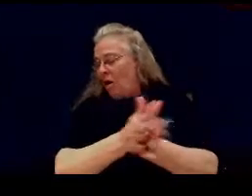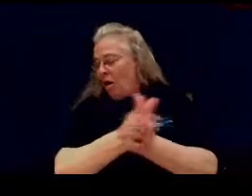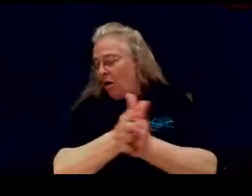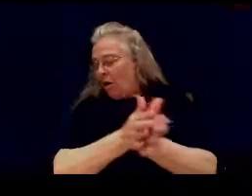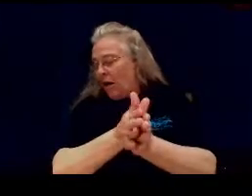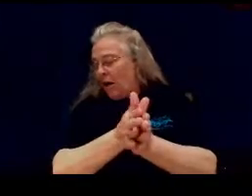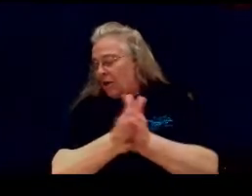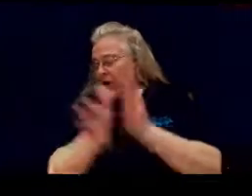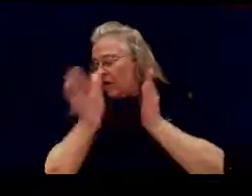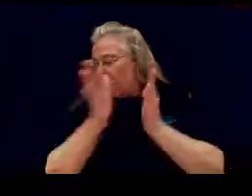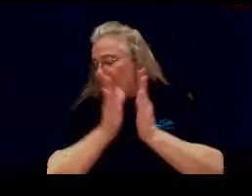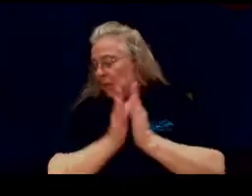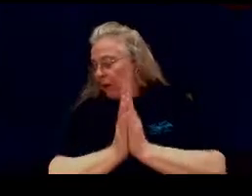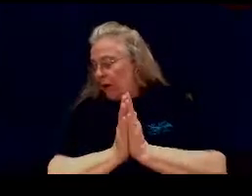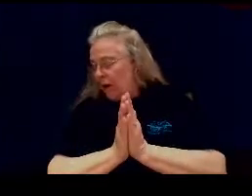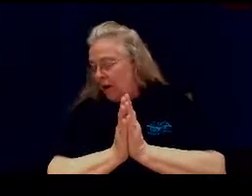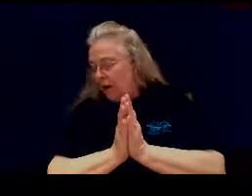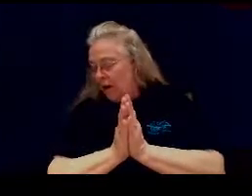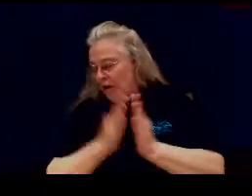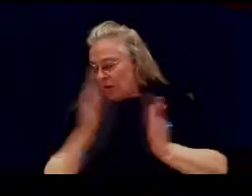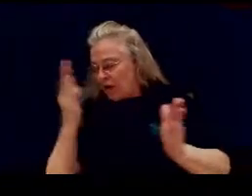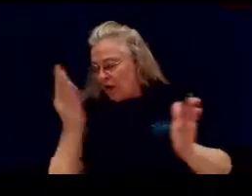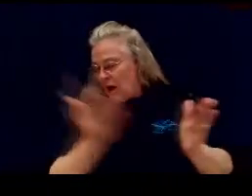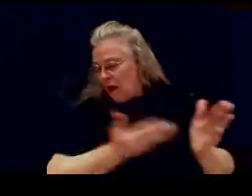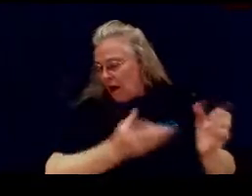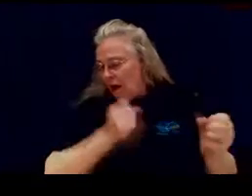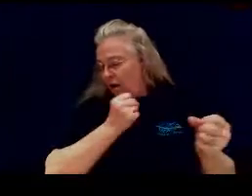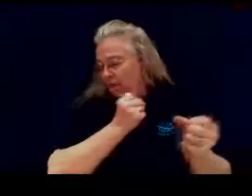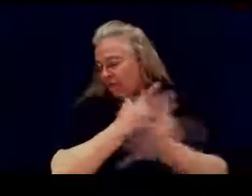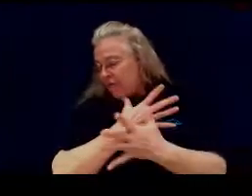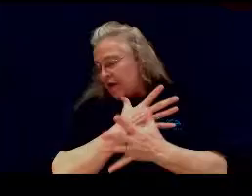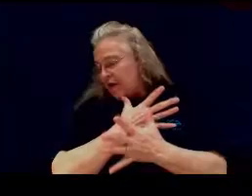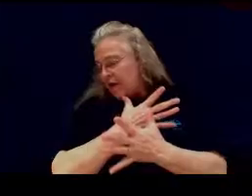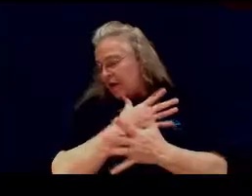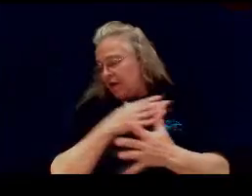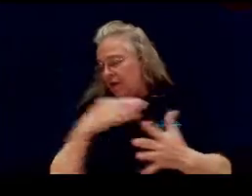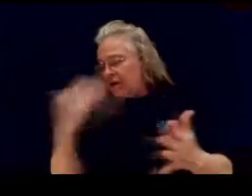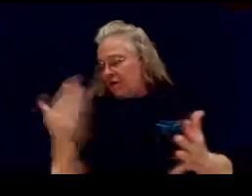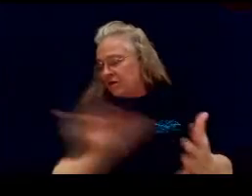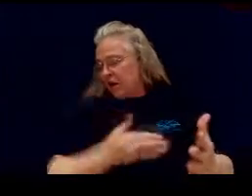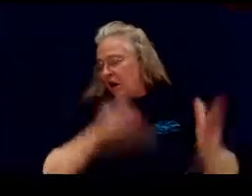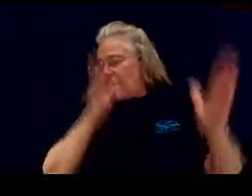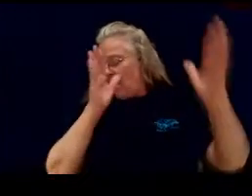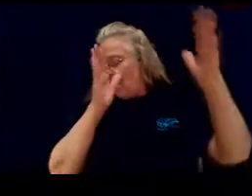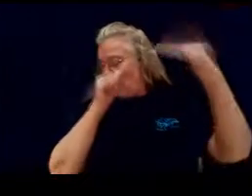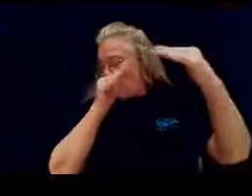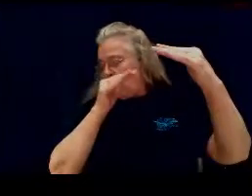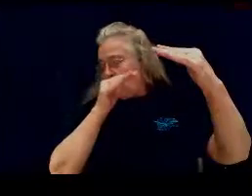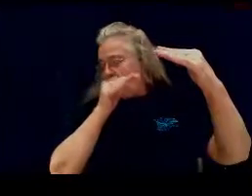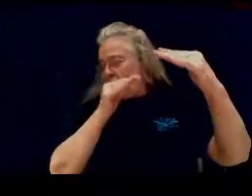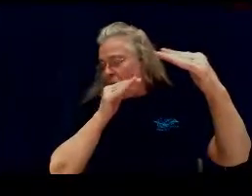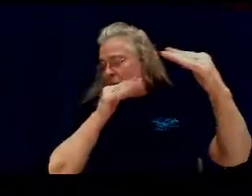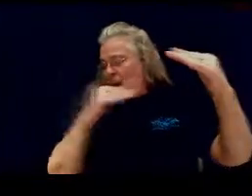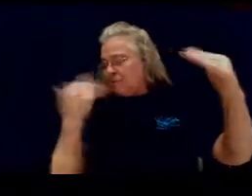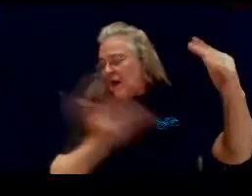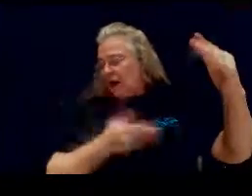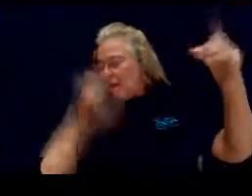our ardent prayers, our fears, our hopes,